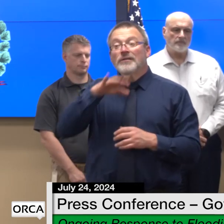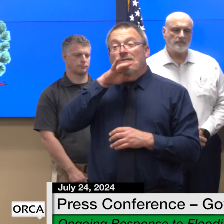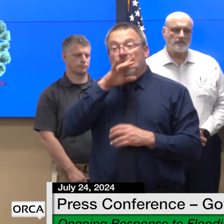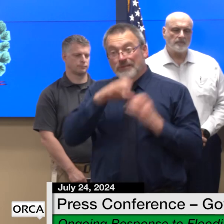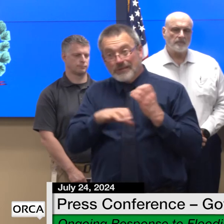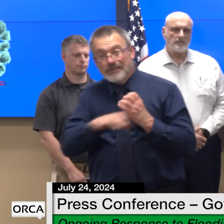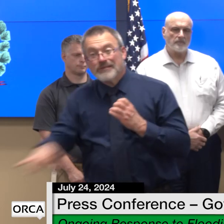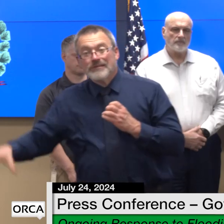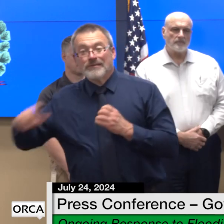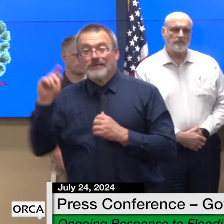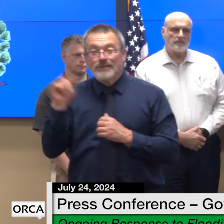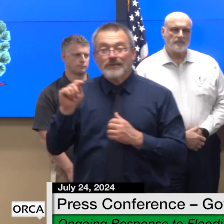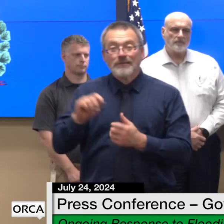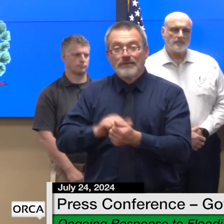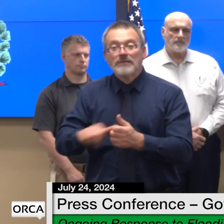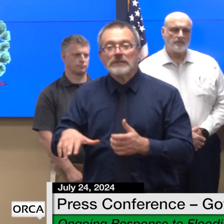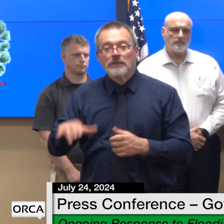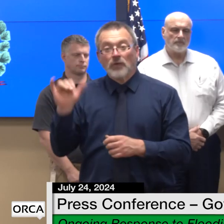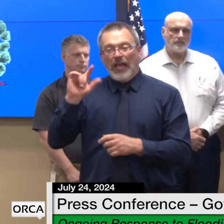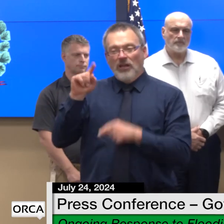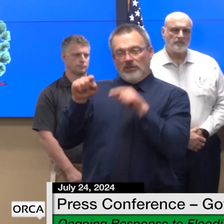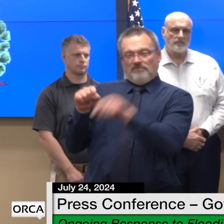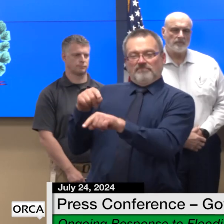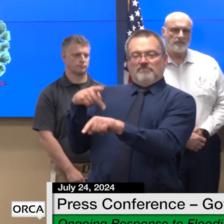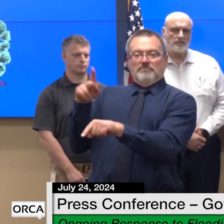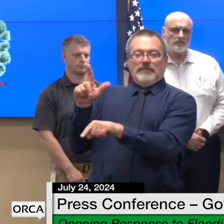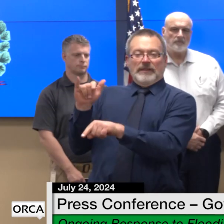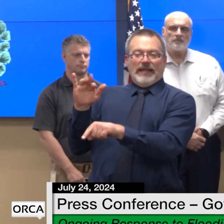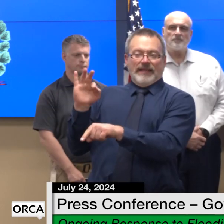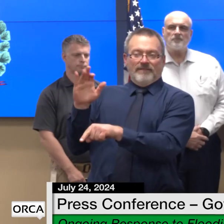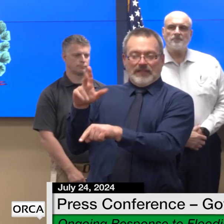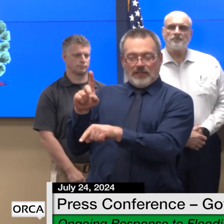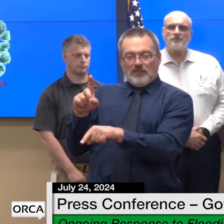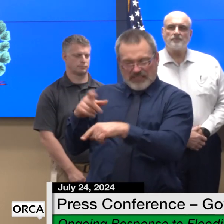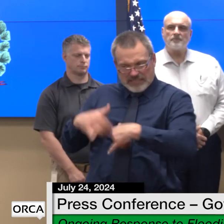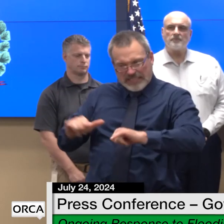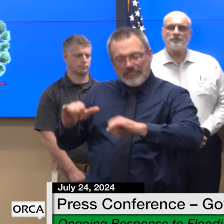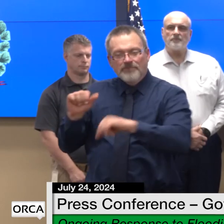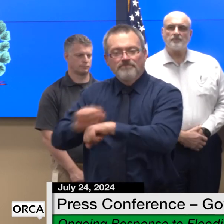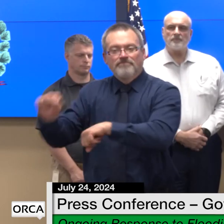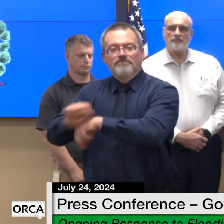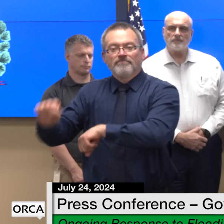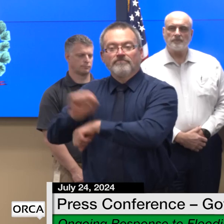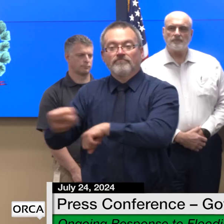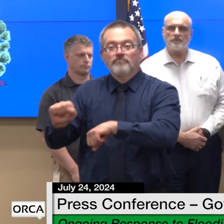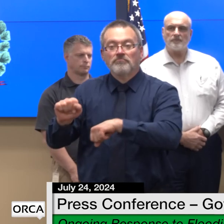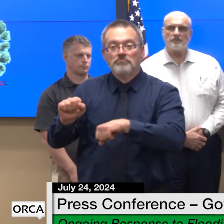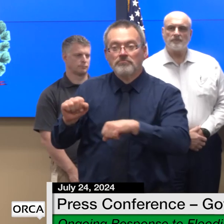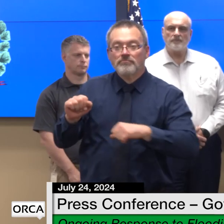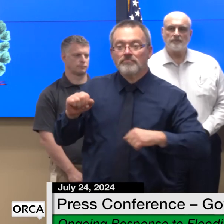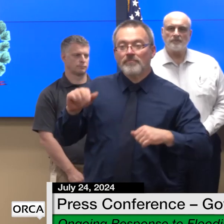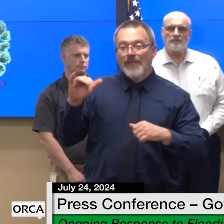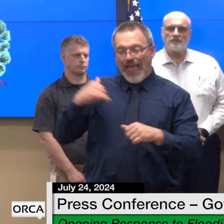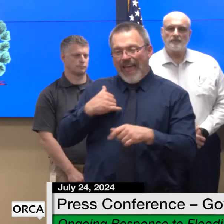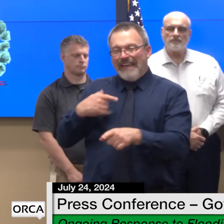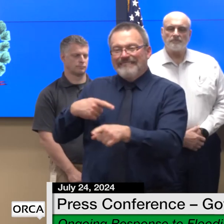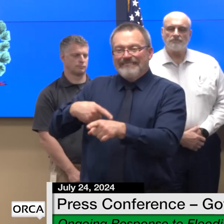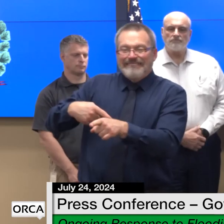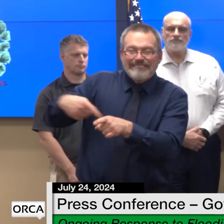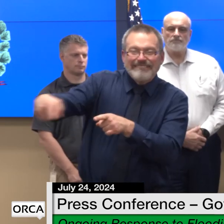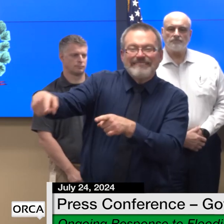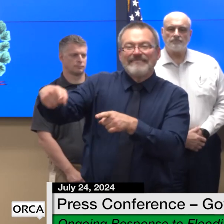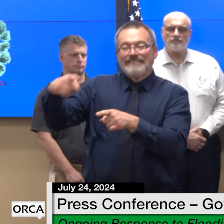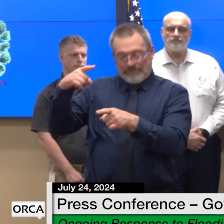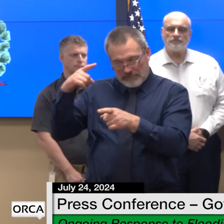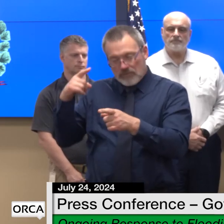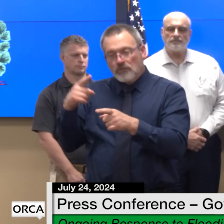Wastewater Facility is still facing some repairs. They are being supported by experts from the Vermont Rural Water Association